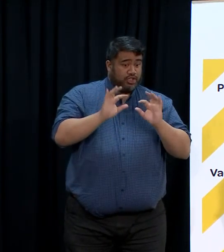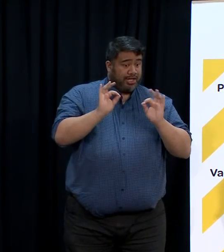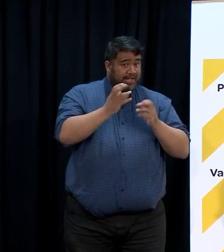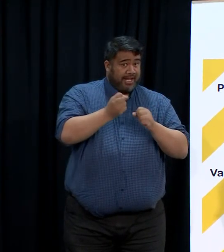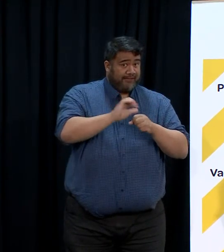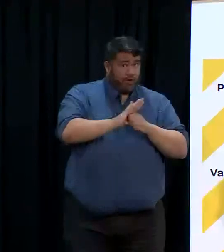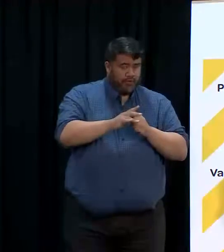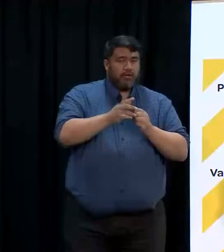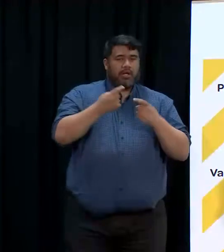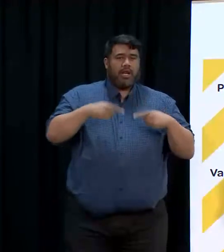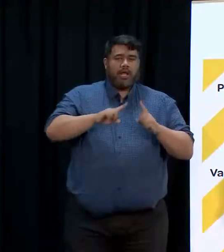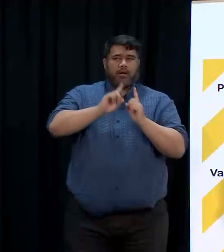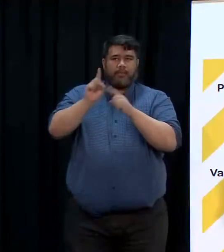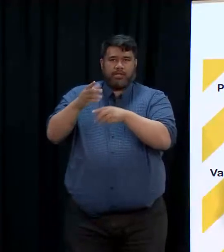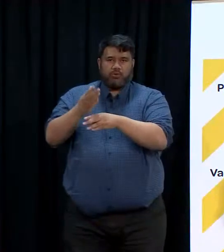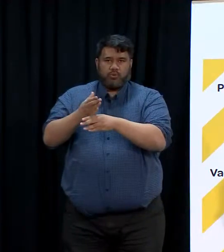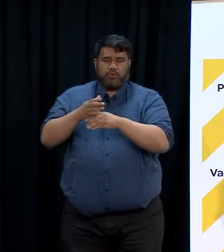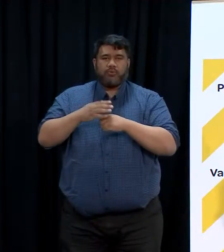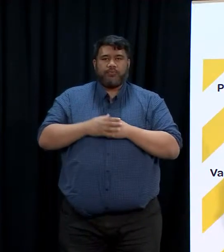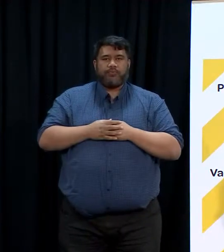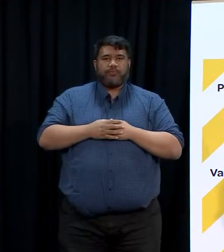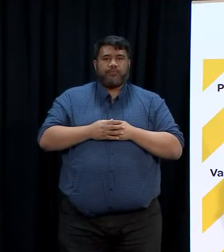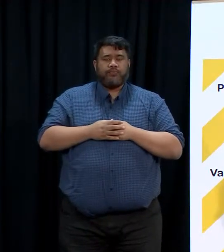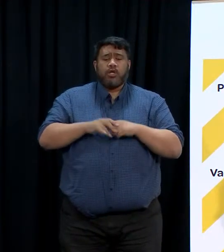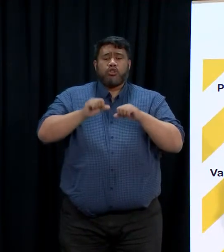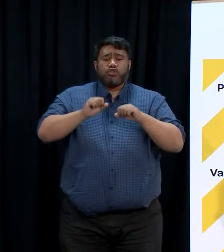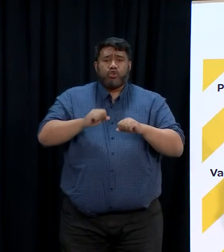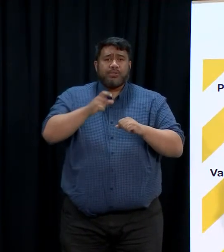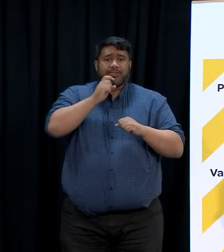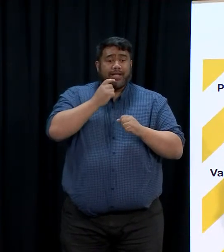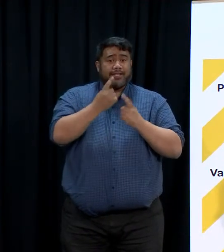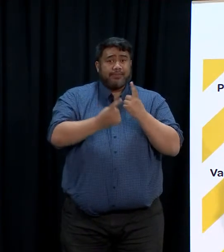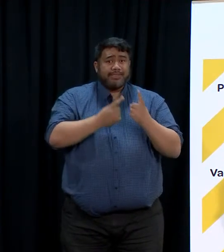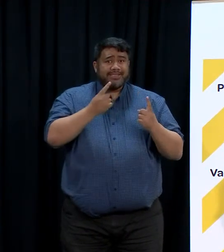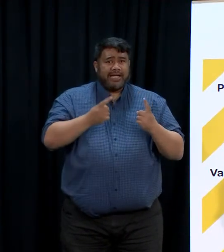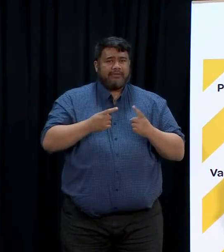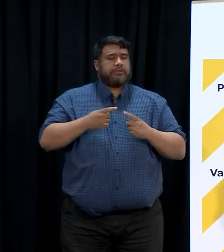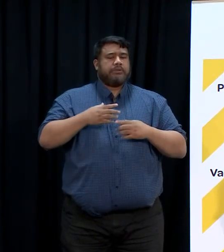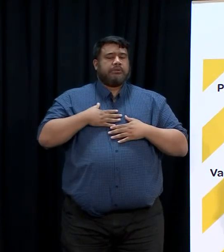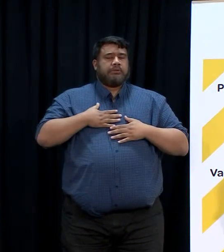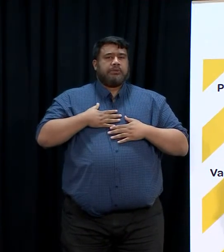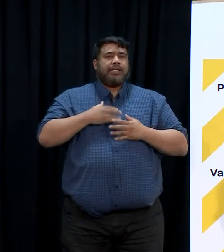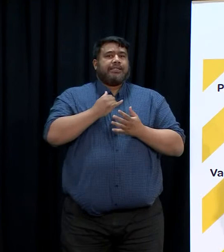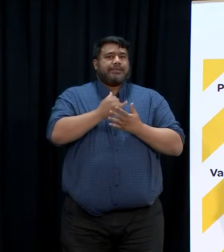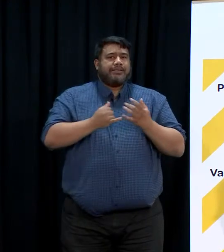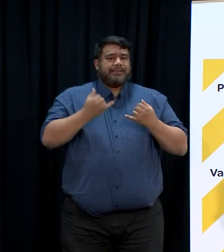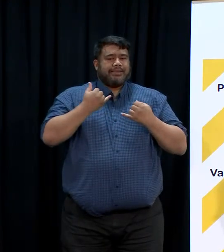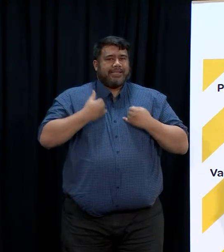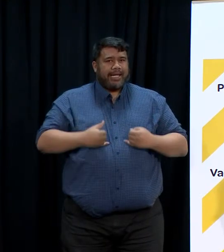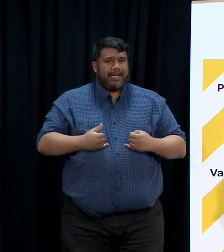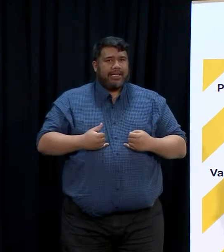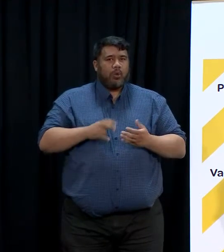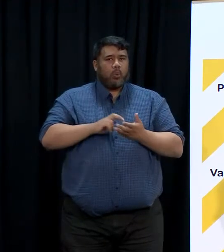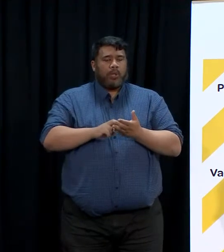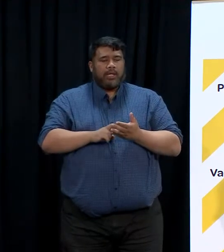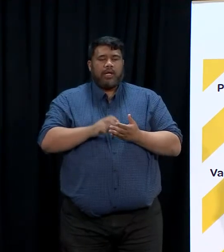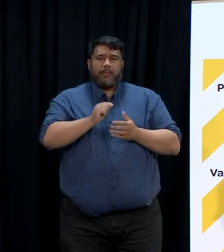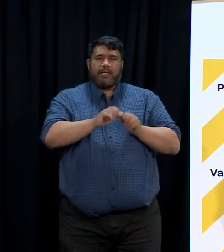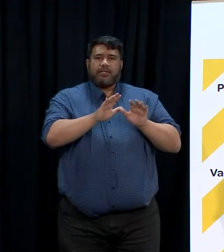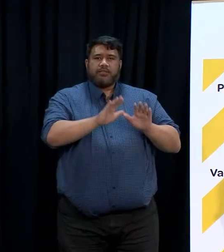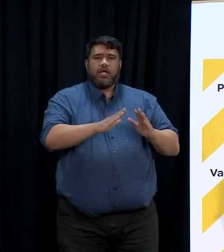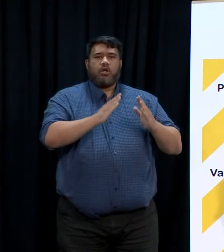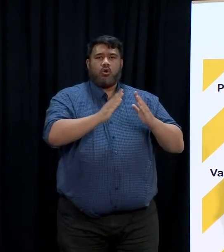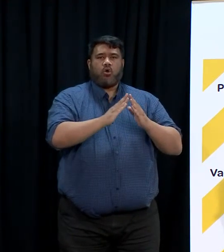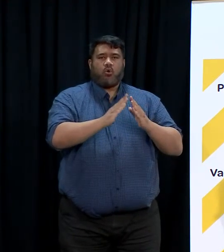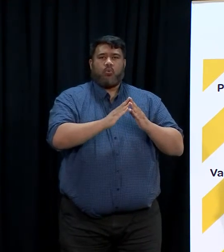young people and staff at higher risk of severe illness from COVID-19 should stay home unless they are fully vaccinated. Records will be